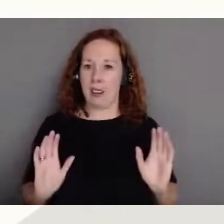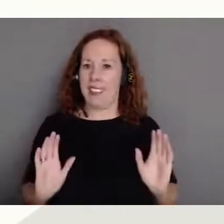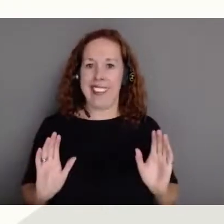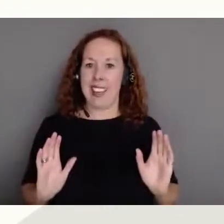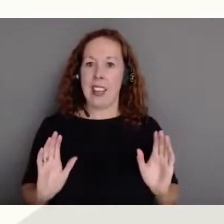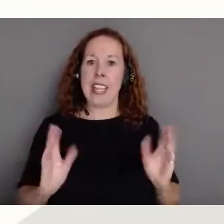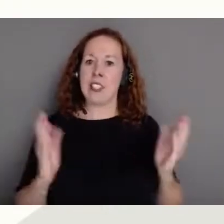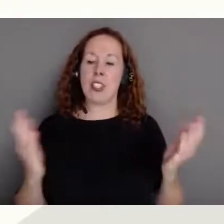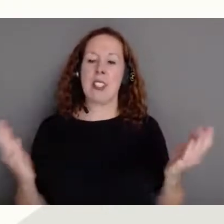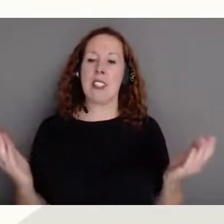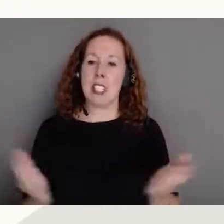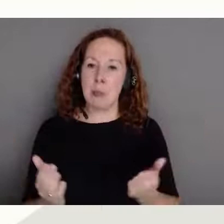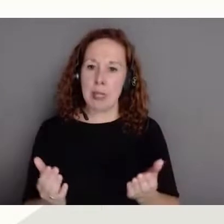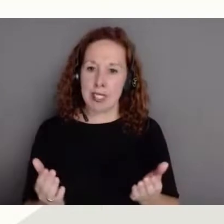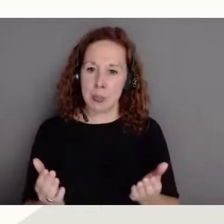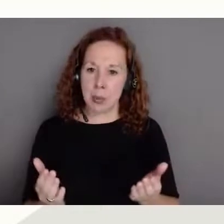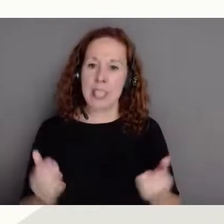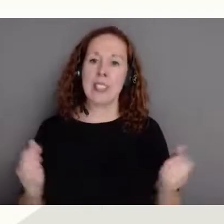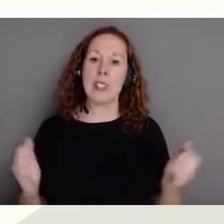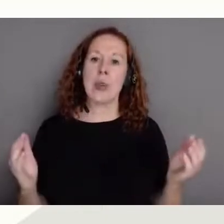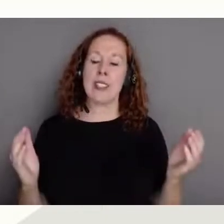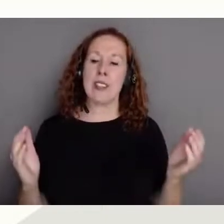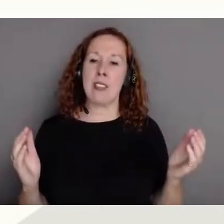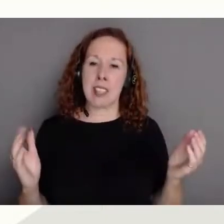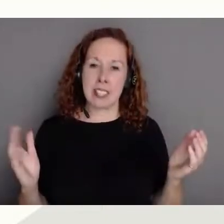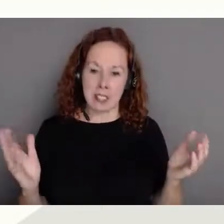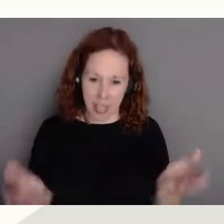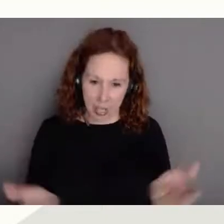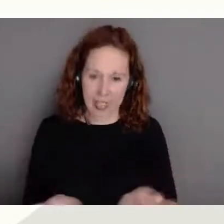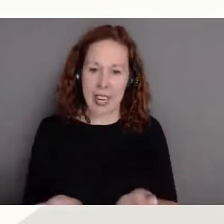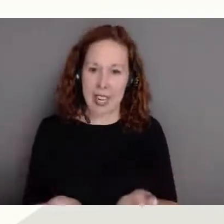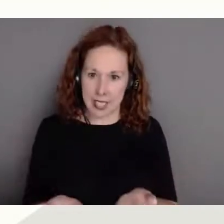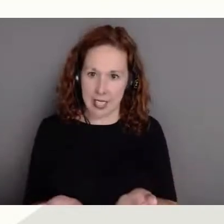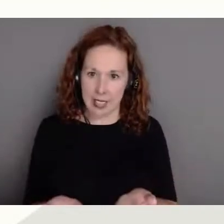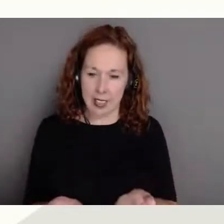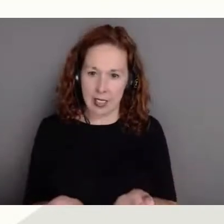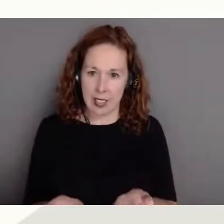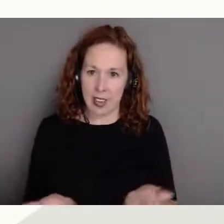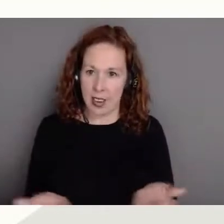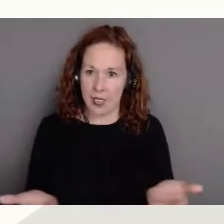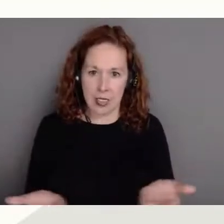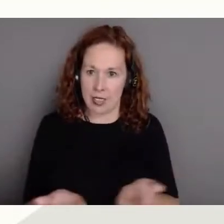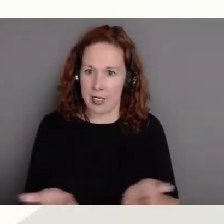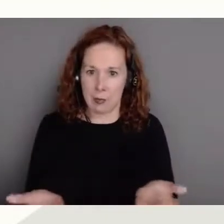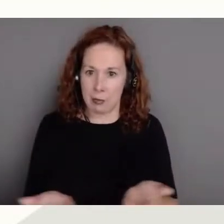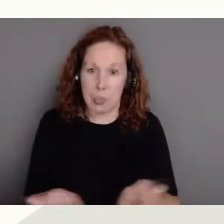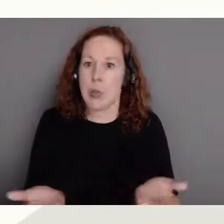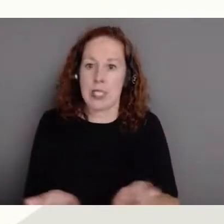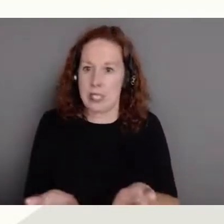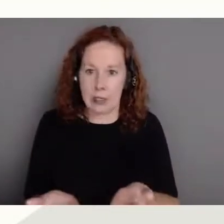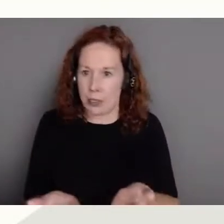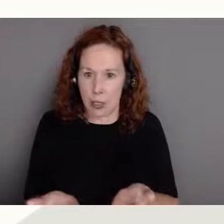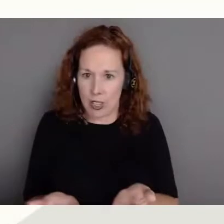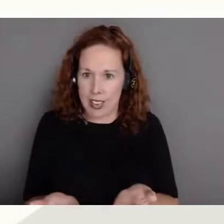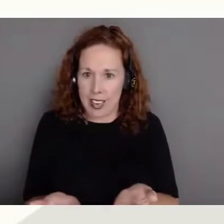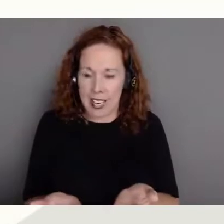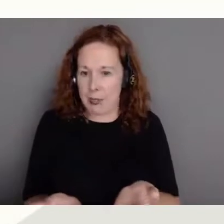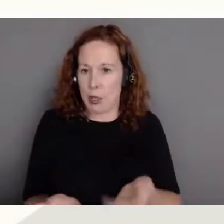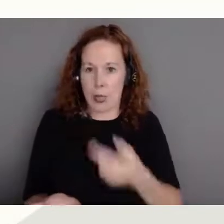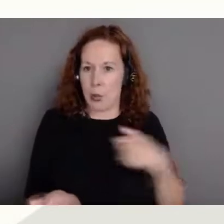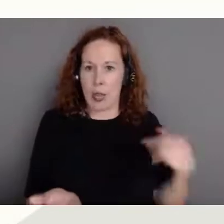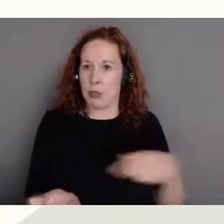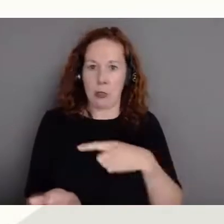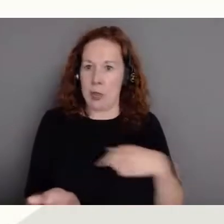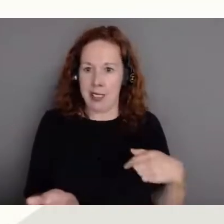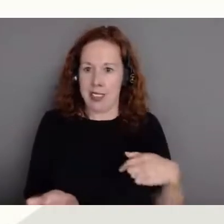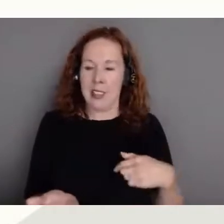I'm there. It's just Oh, seamless, right? So it's yeah, it's they're connecting on yeah, the purest level, even